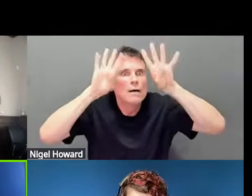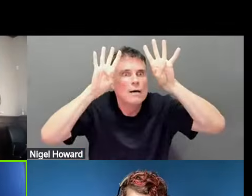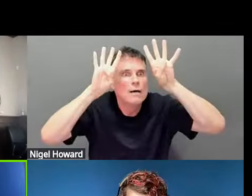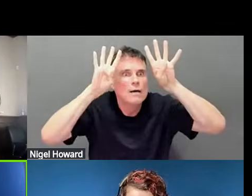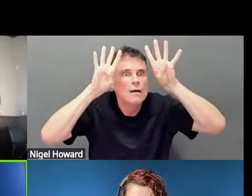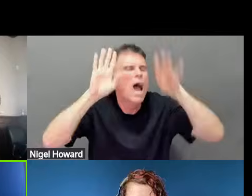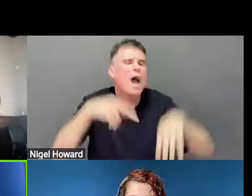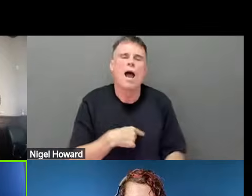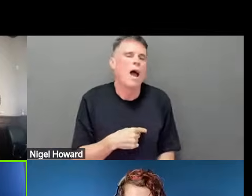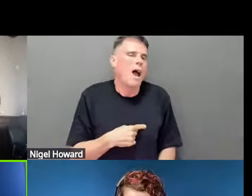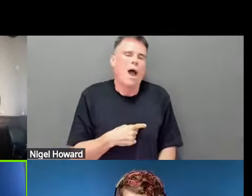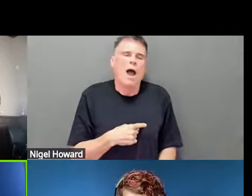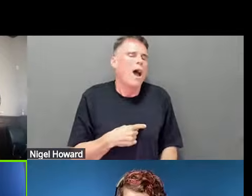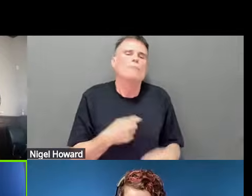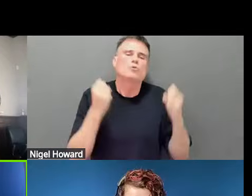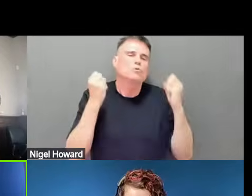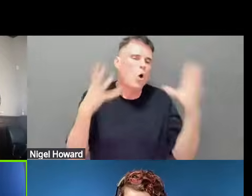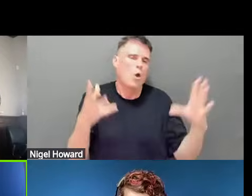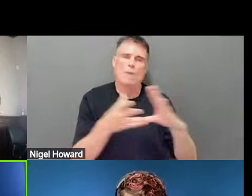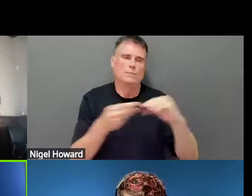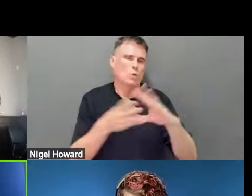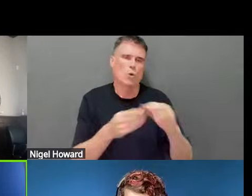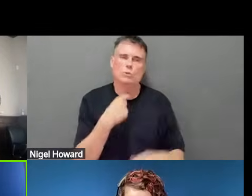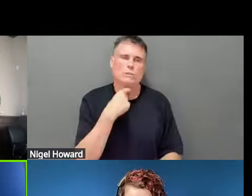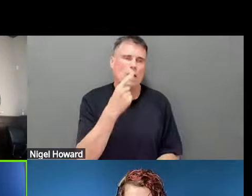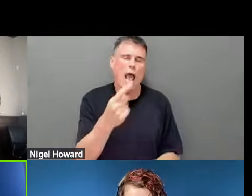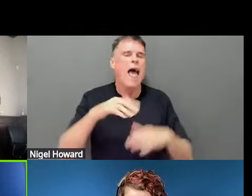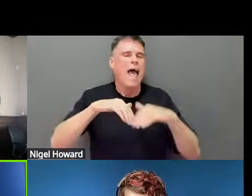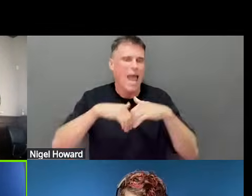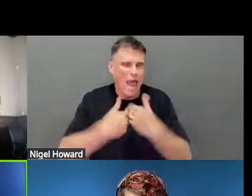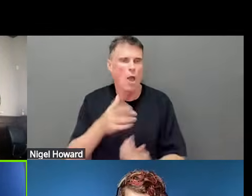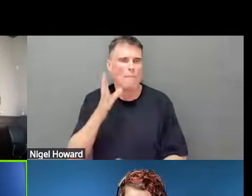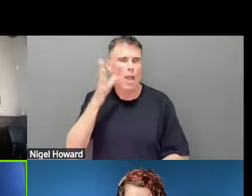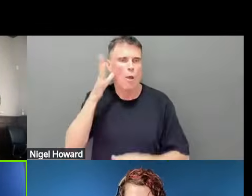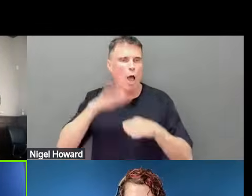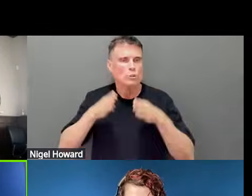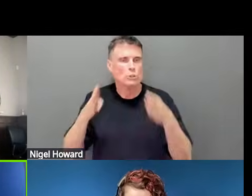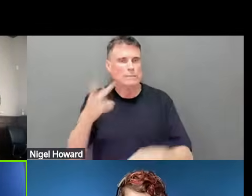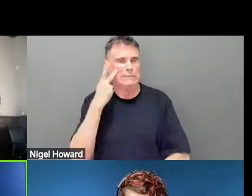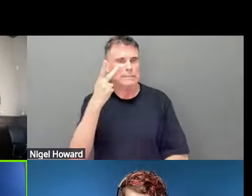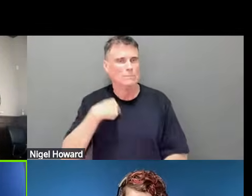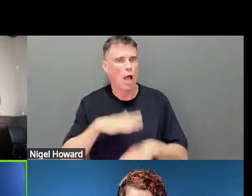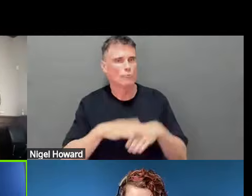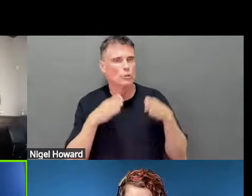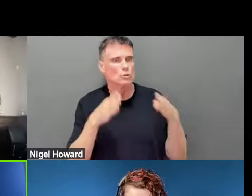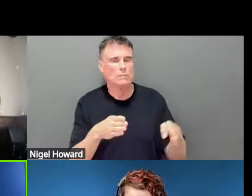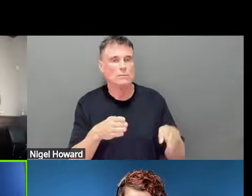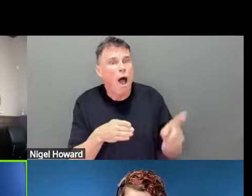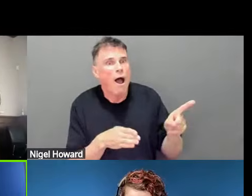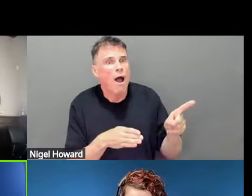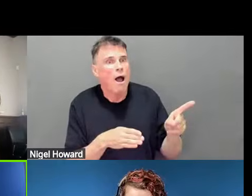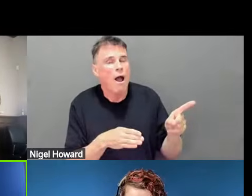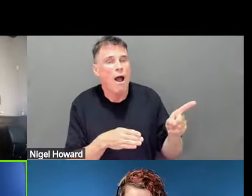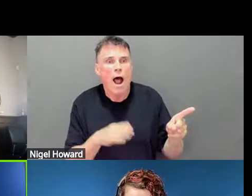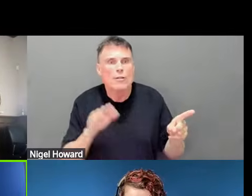language access. The child is taking that in visually, and there are so many stories of when parents meet